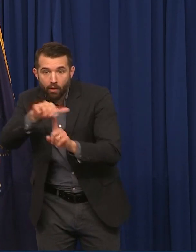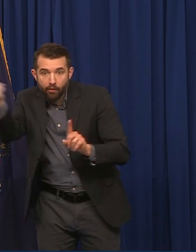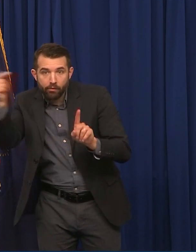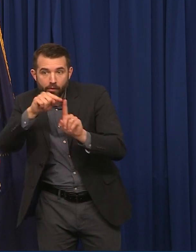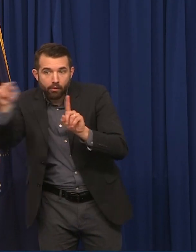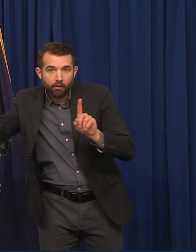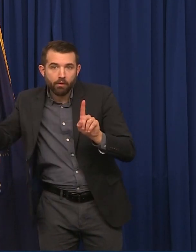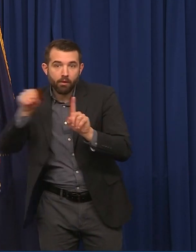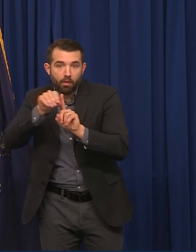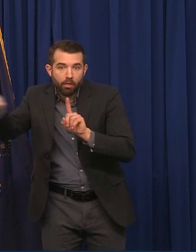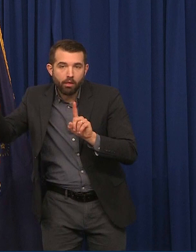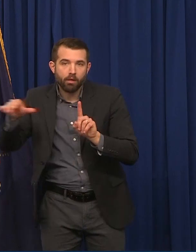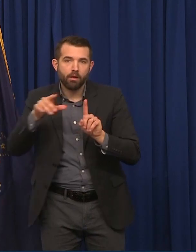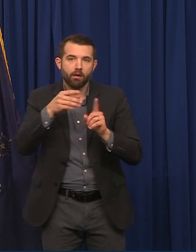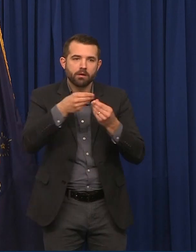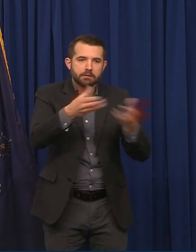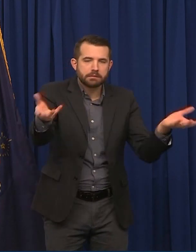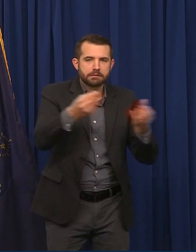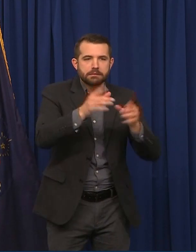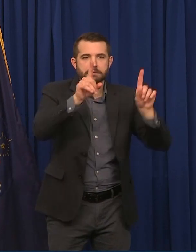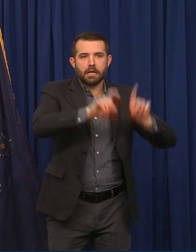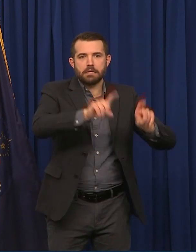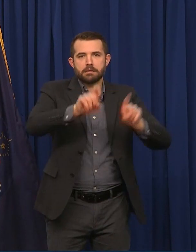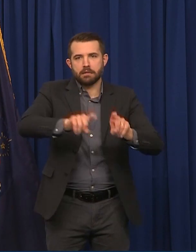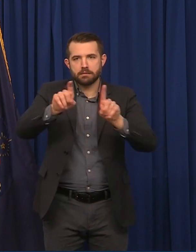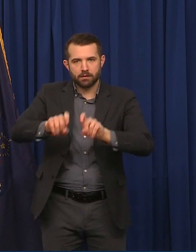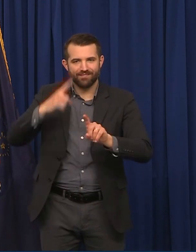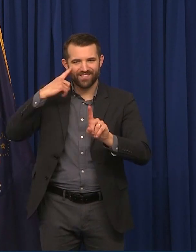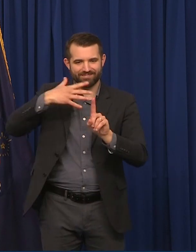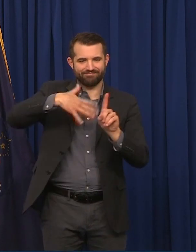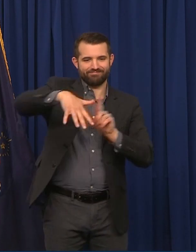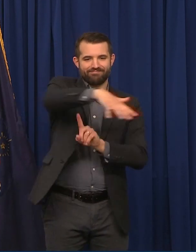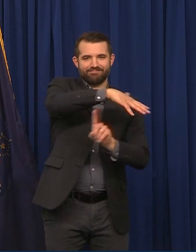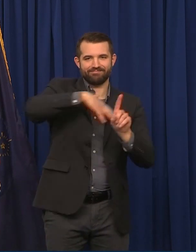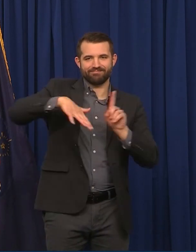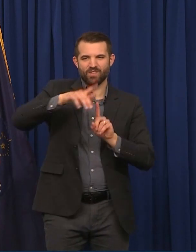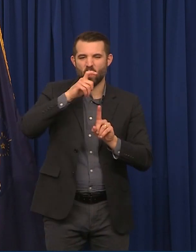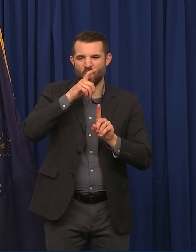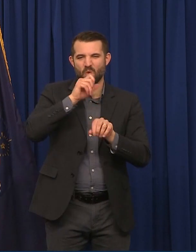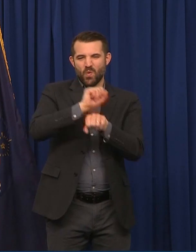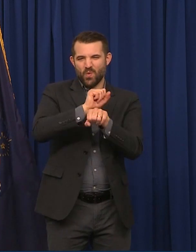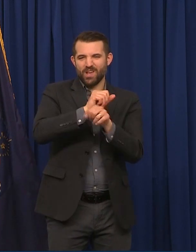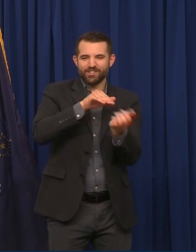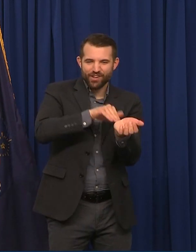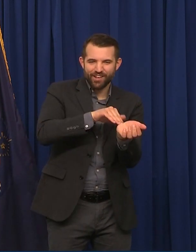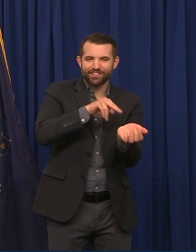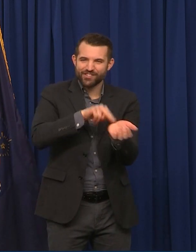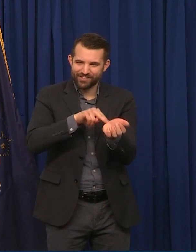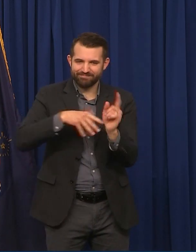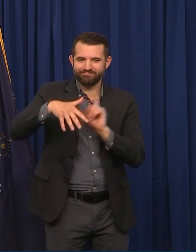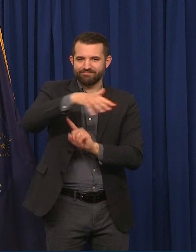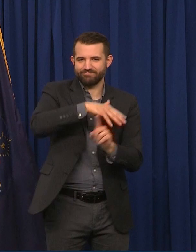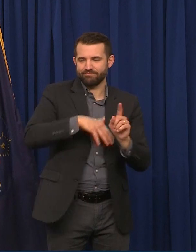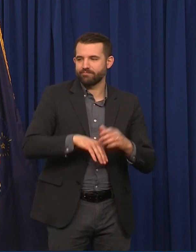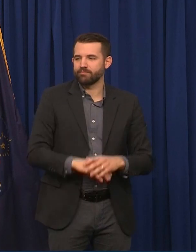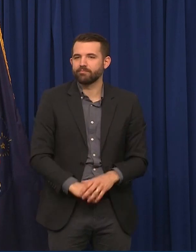possible. I'd like to just close with one